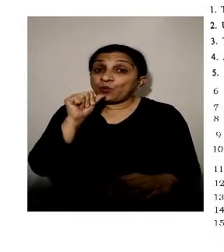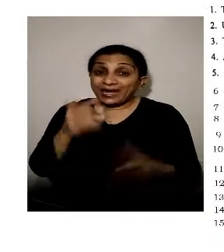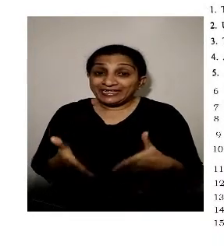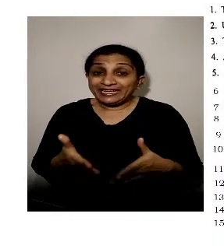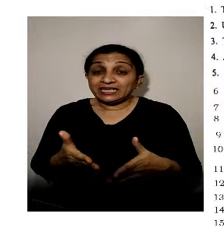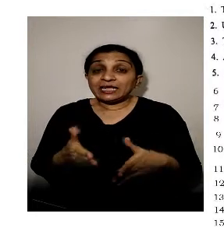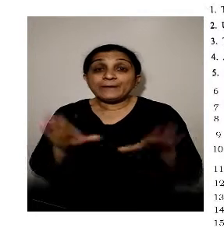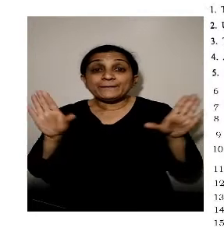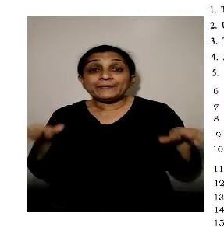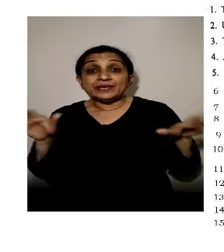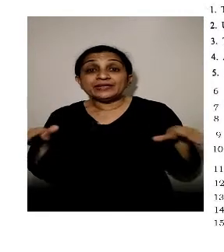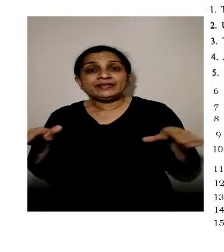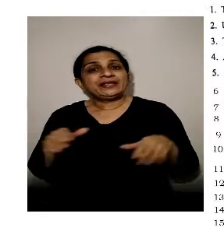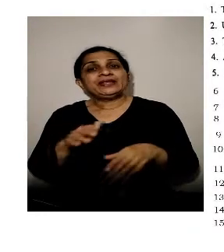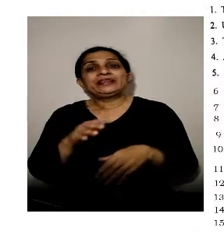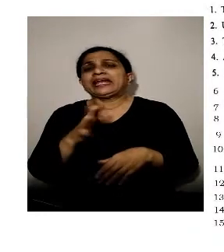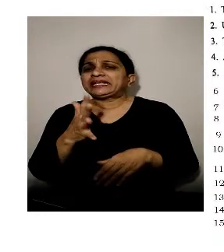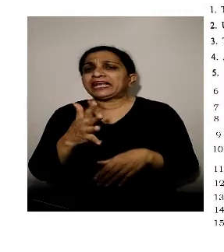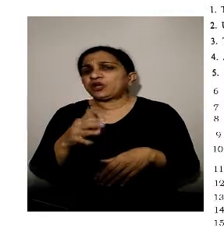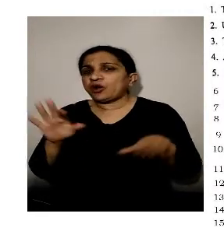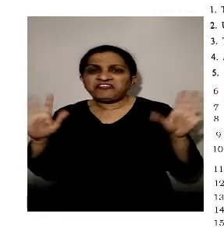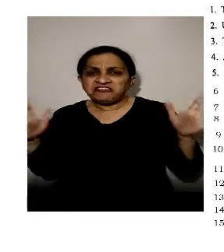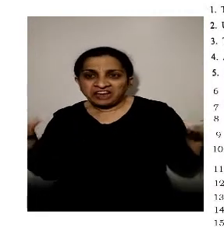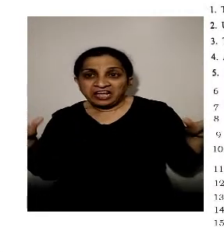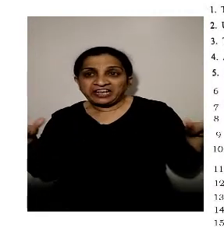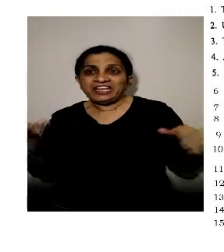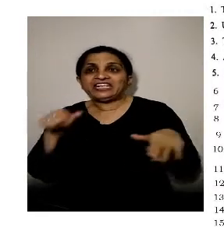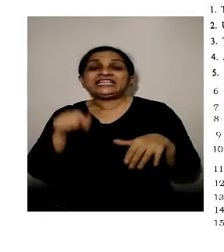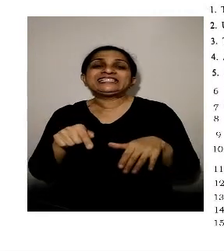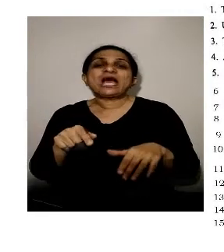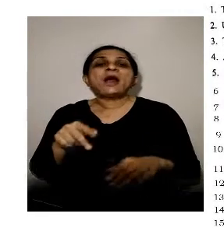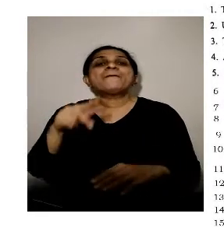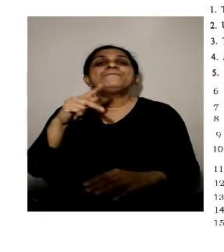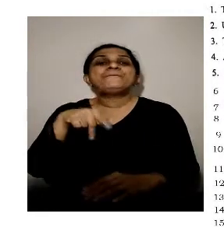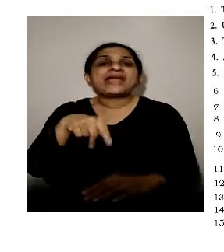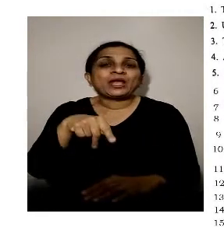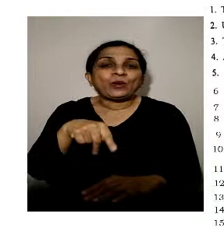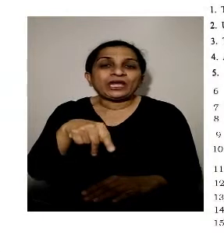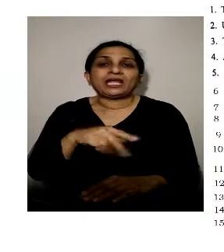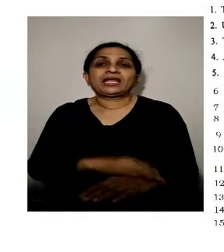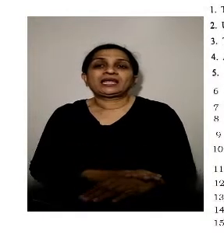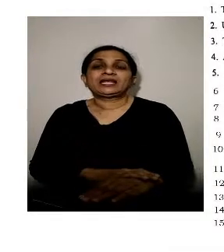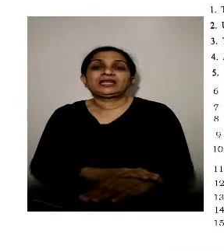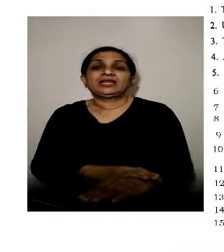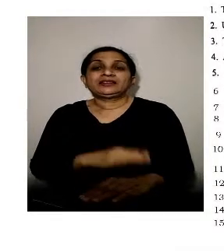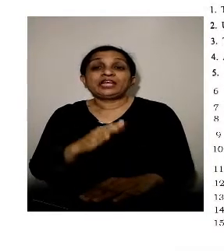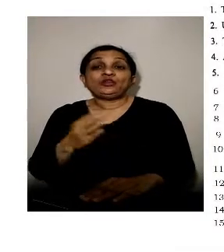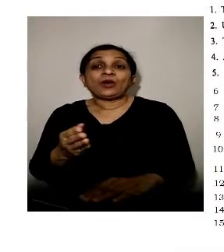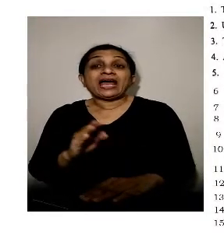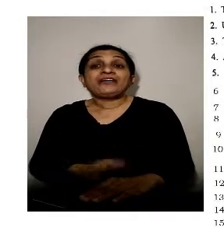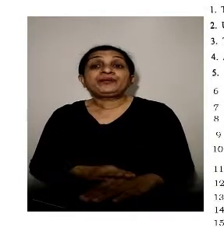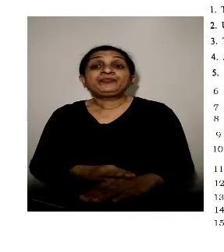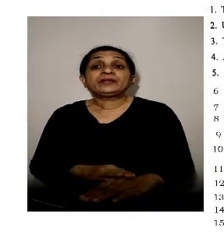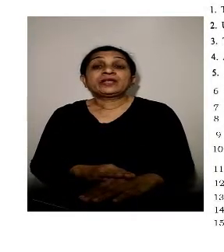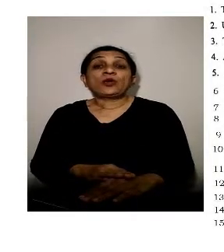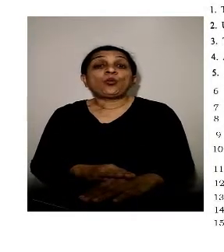aquatic bird that cannot fly is a penguin. Then you